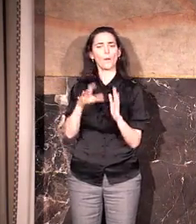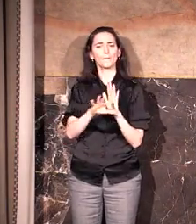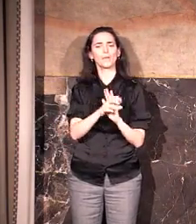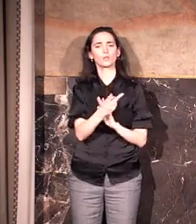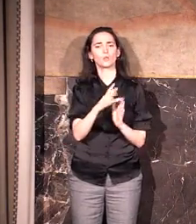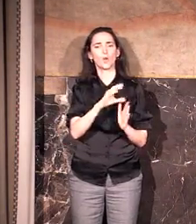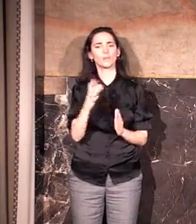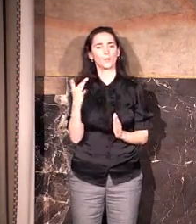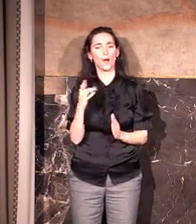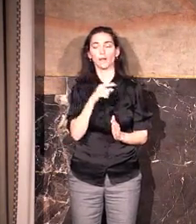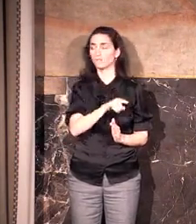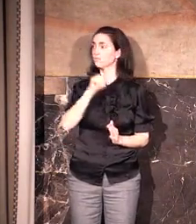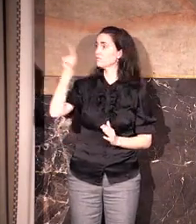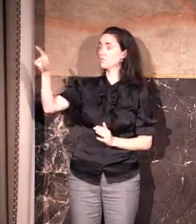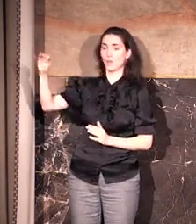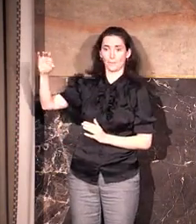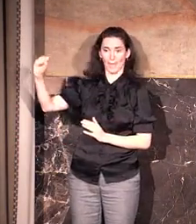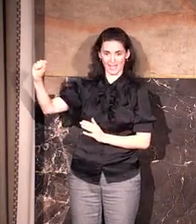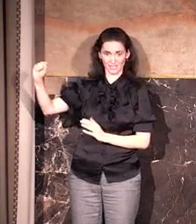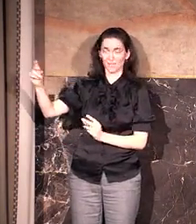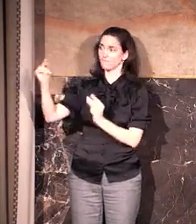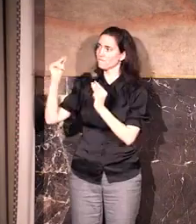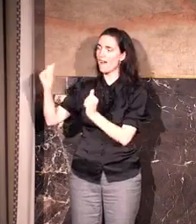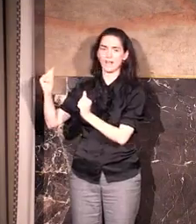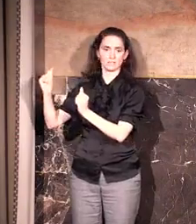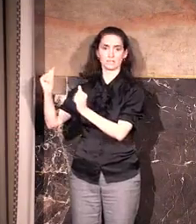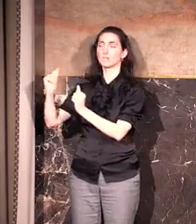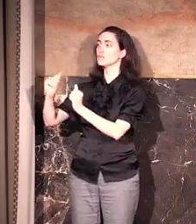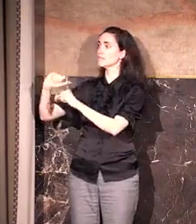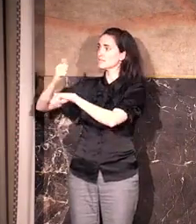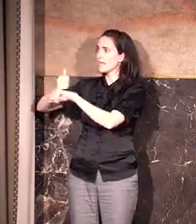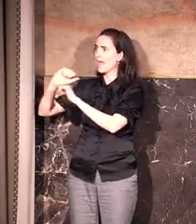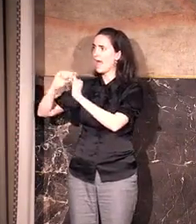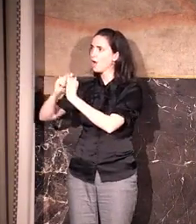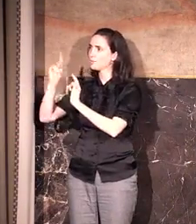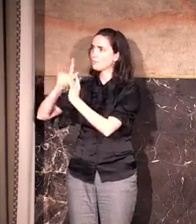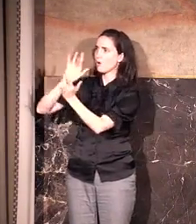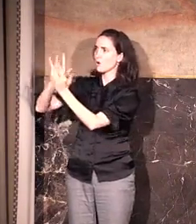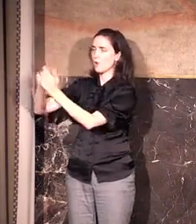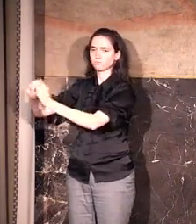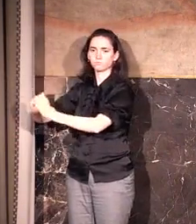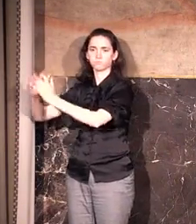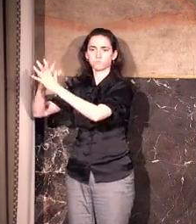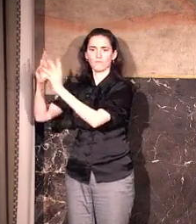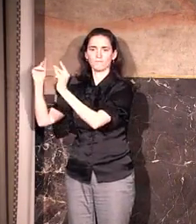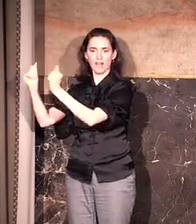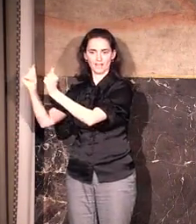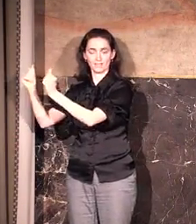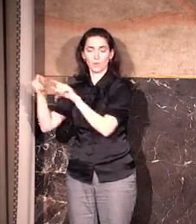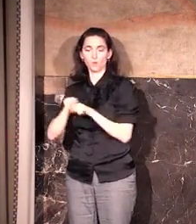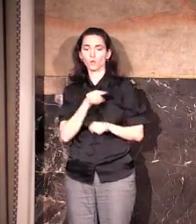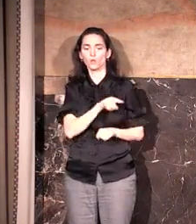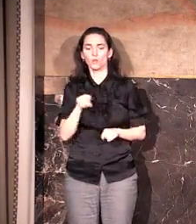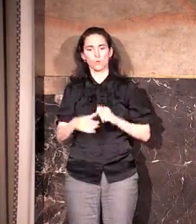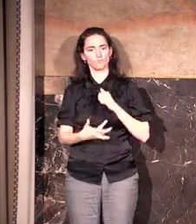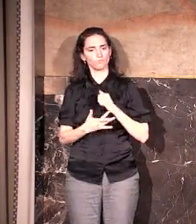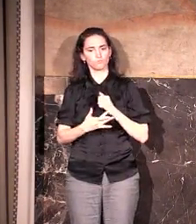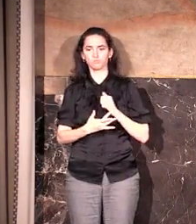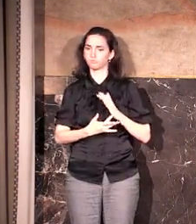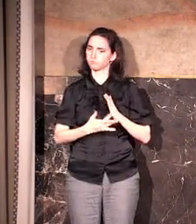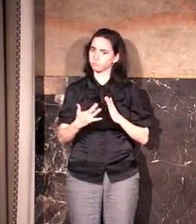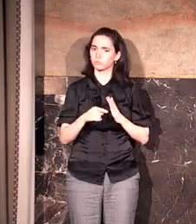standing up a contact tracing solution in Massachusetts. Their use of technology will allow us to manage the task of